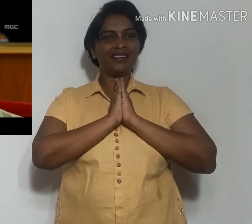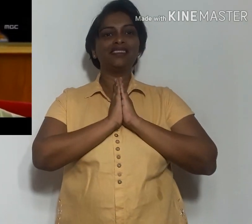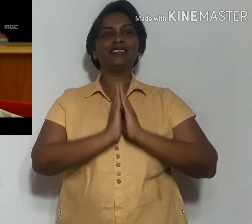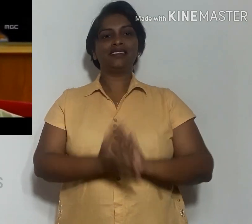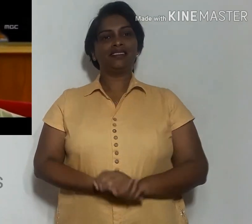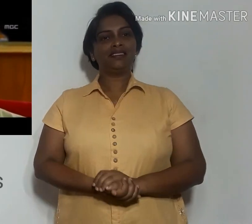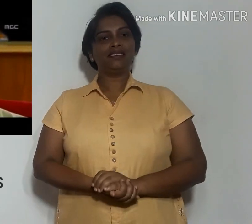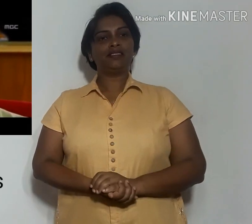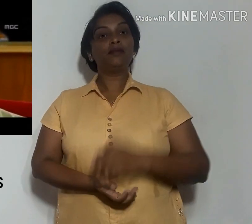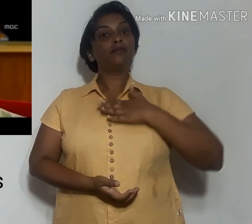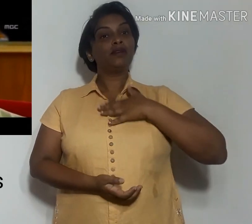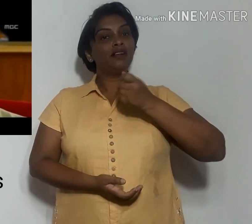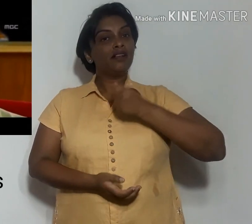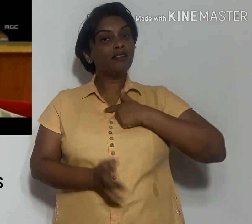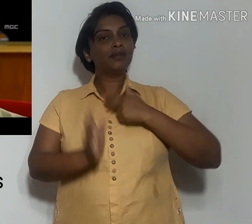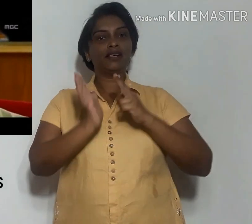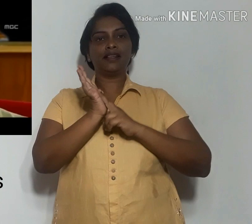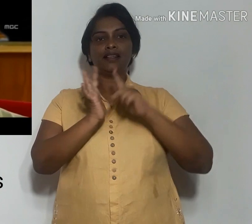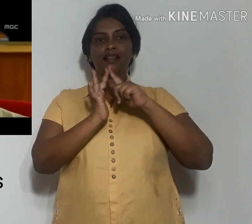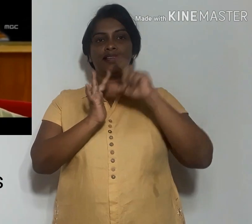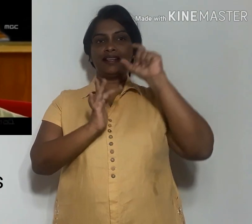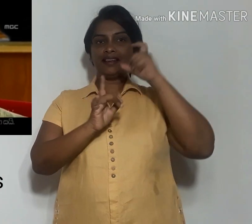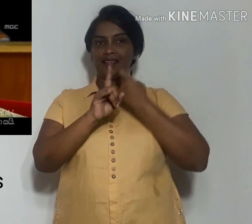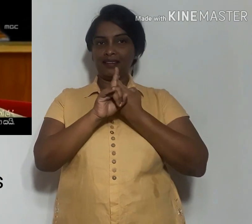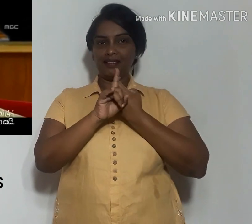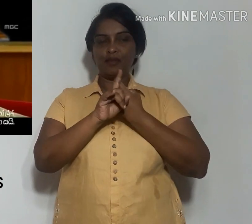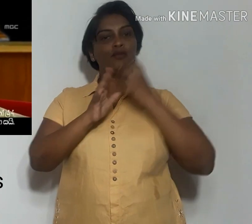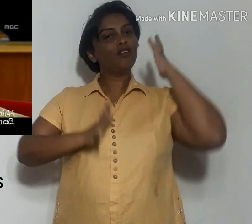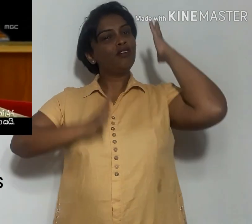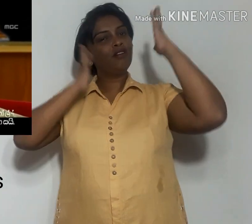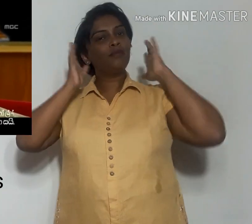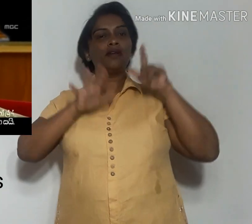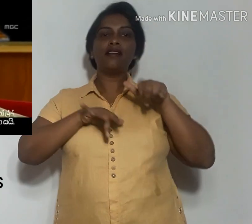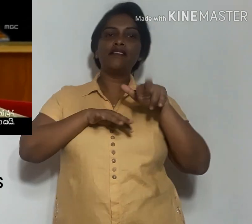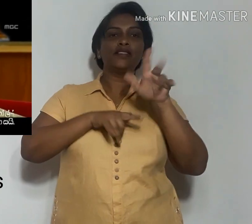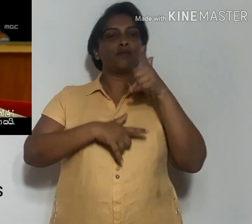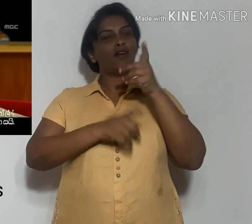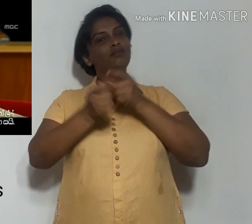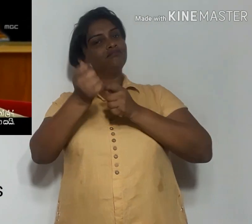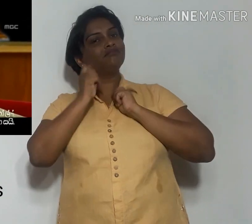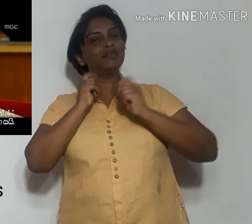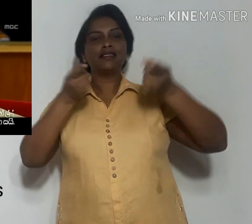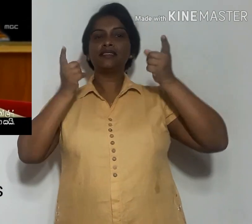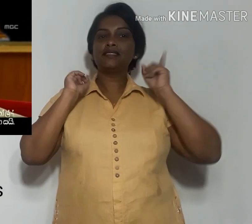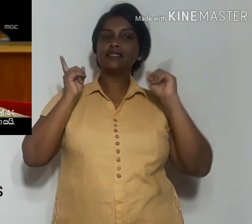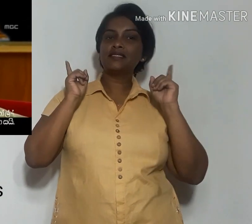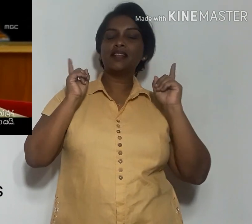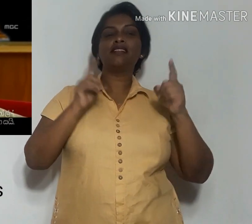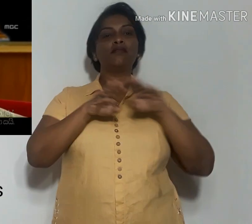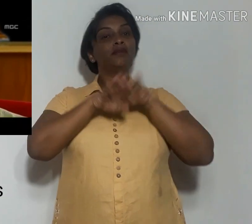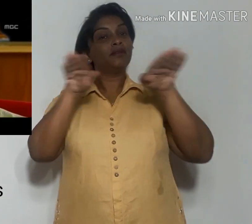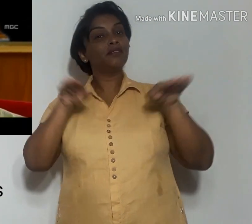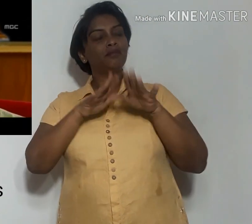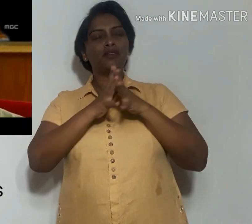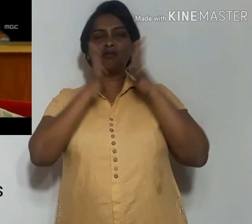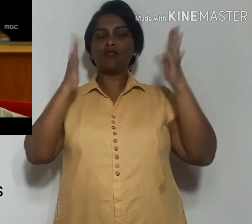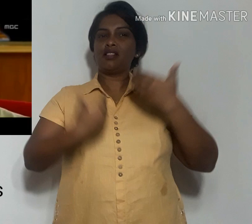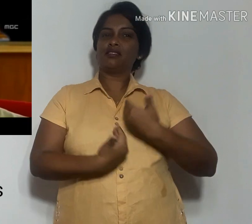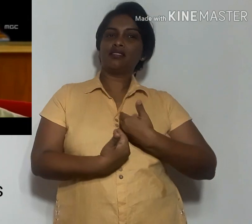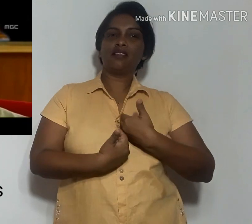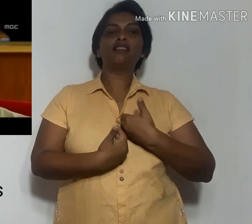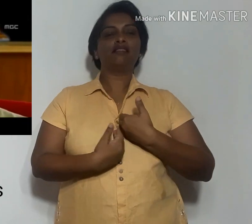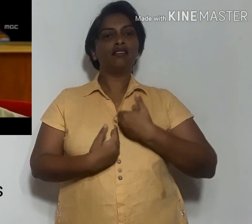Annyeonghaseyo. My name is Nick Vujicic, and I love traveling around the world, fishing, golfing, and swimming. I love living